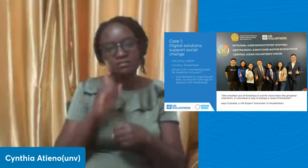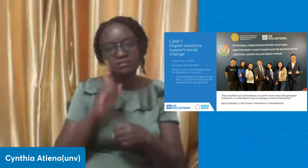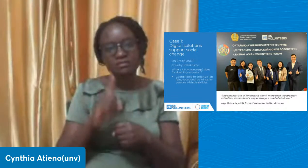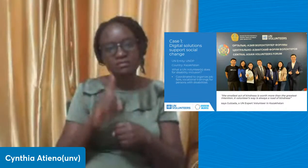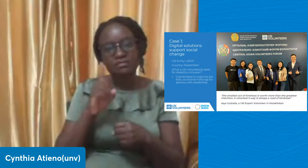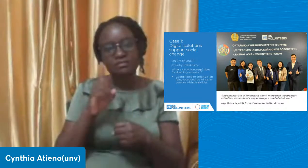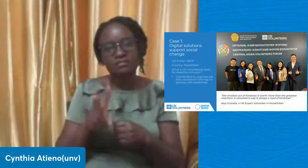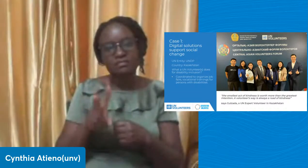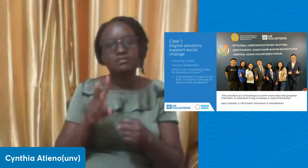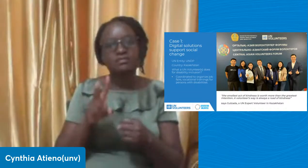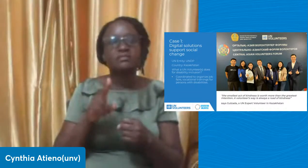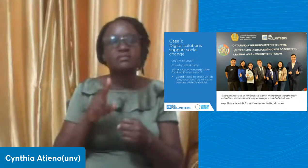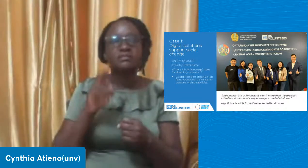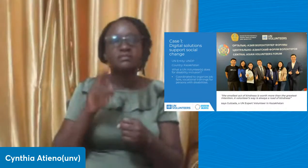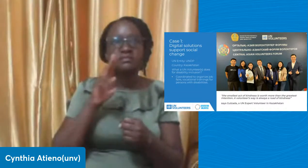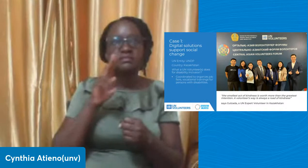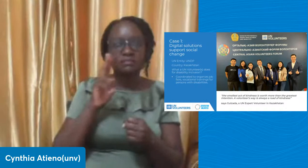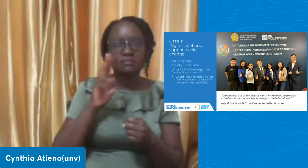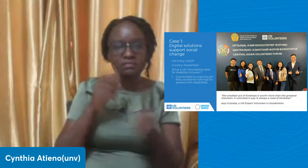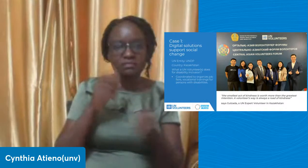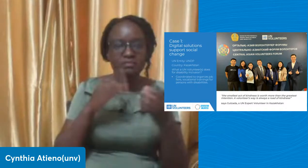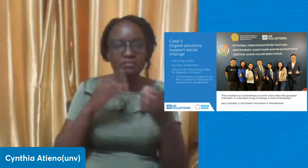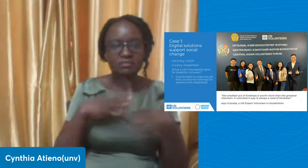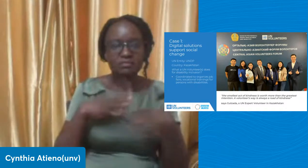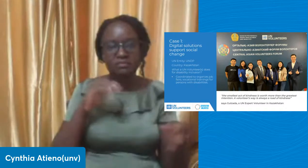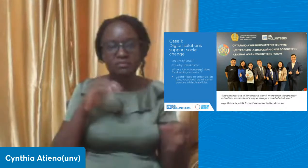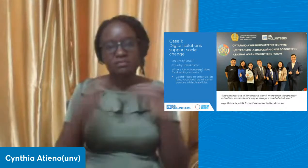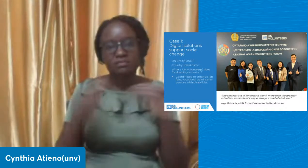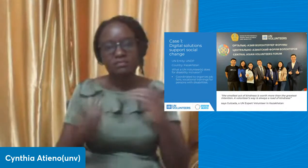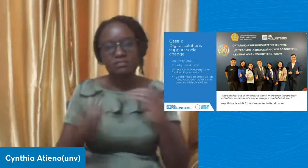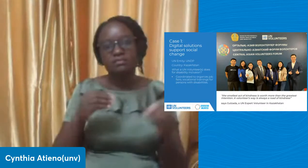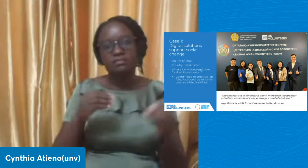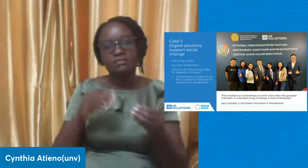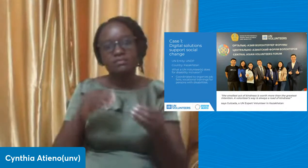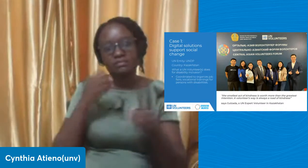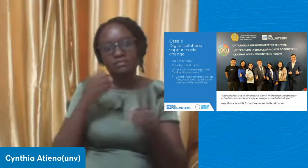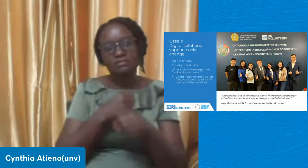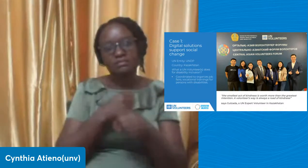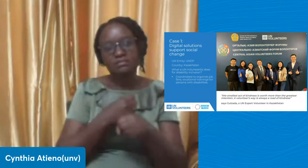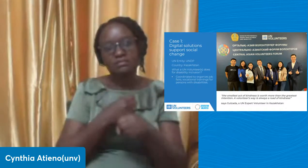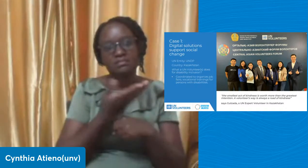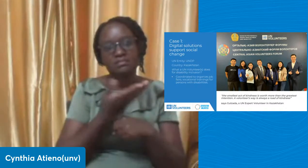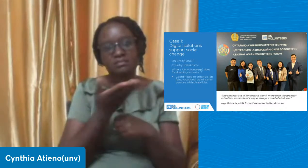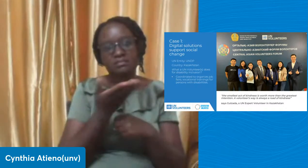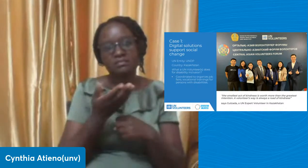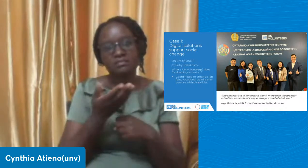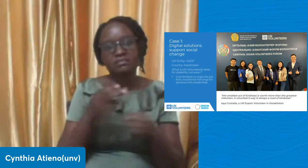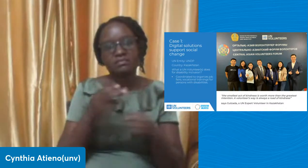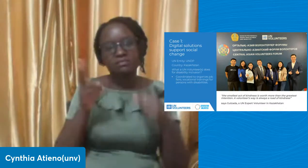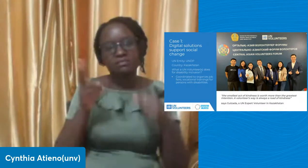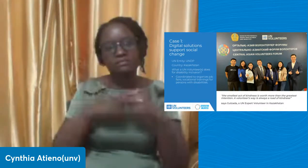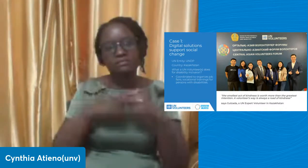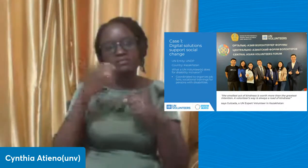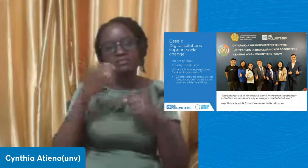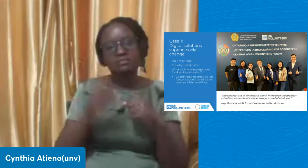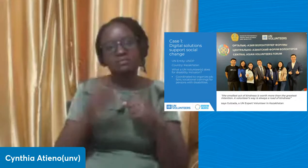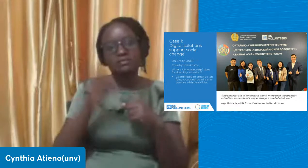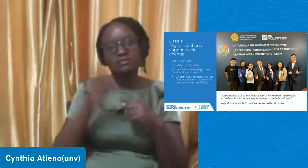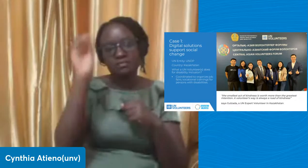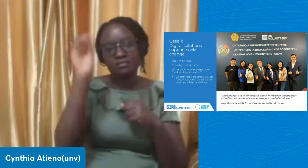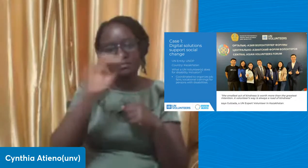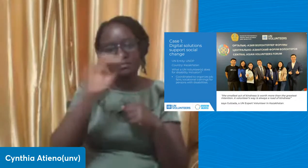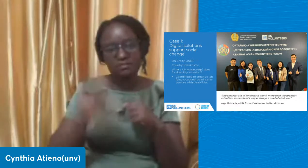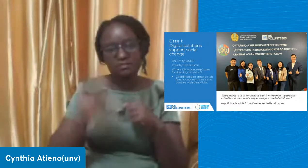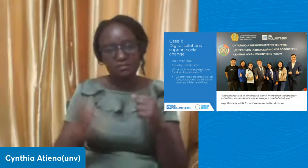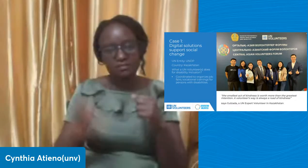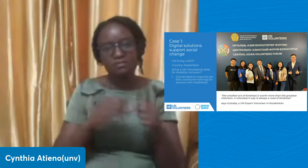including intellectual disabilities. So for 70% of applicants are able to find the jobs